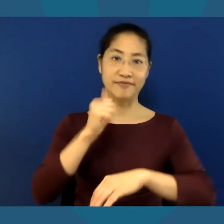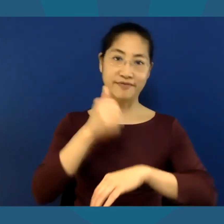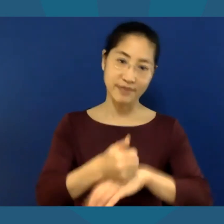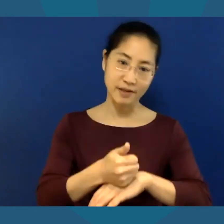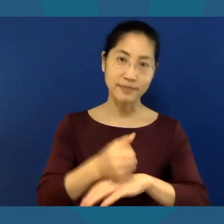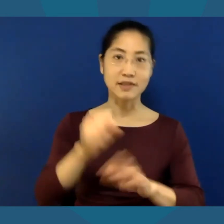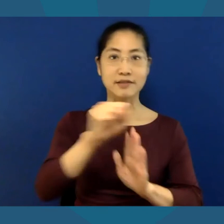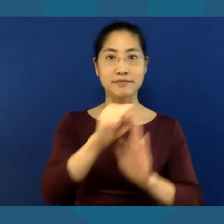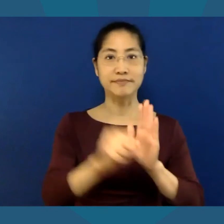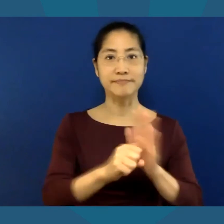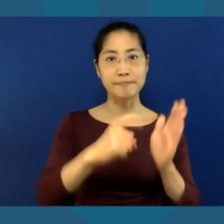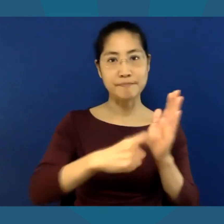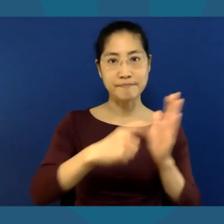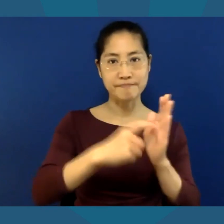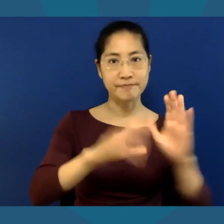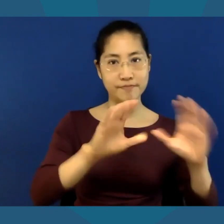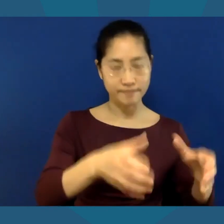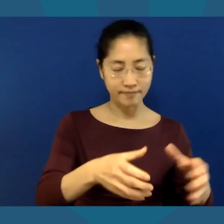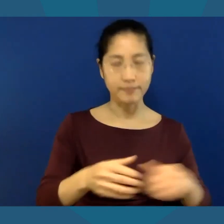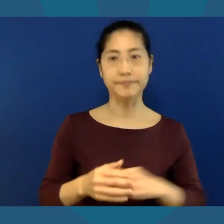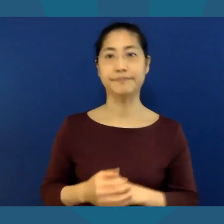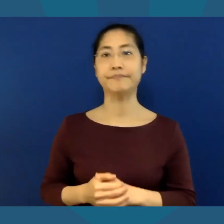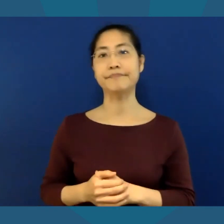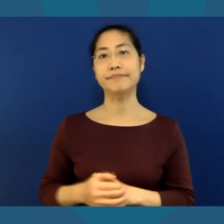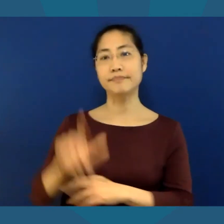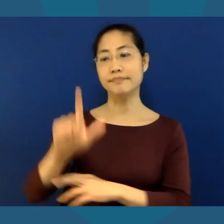Co-founder, State Mining Caucus.